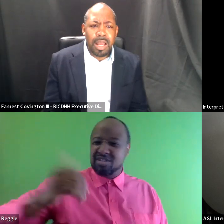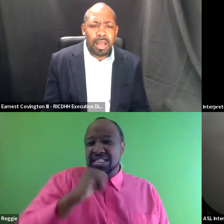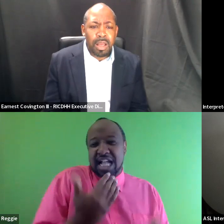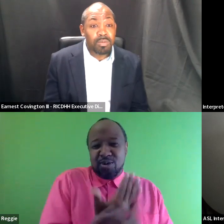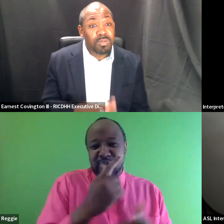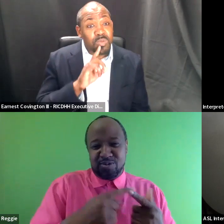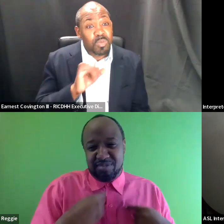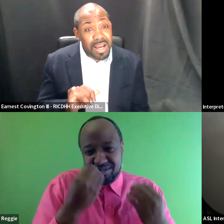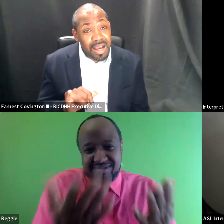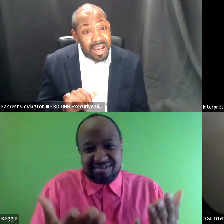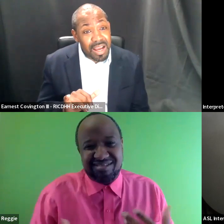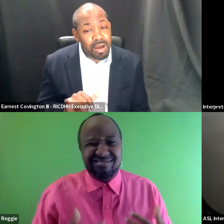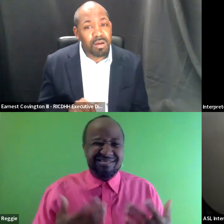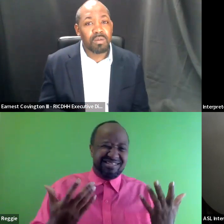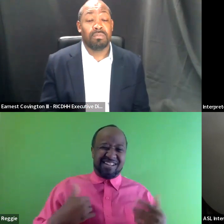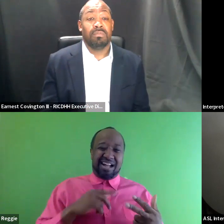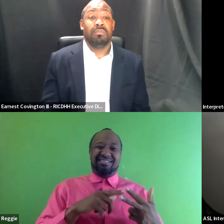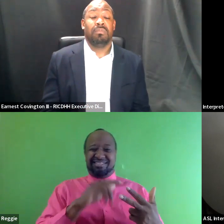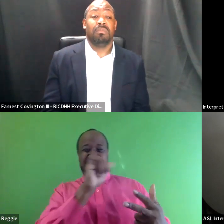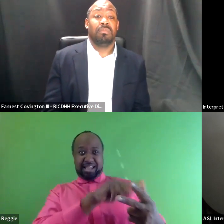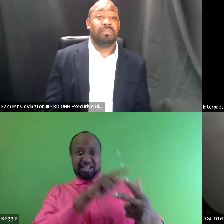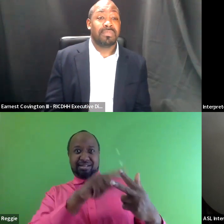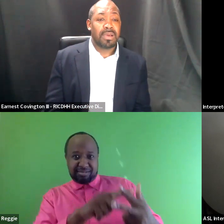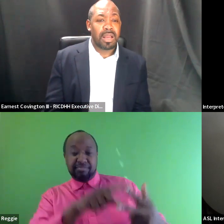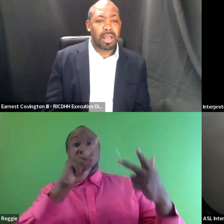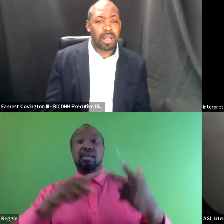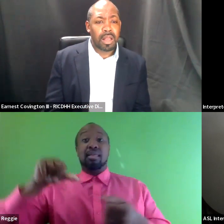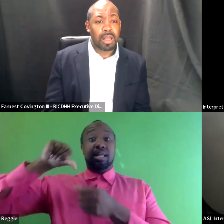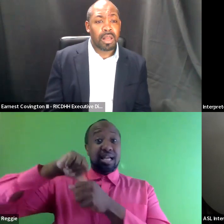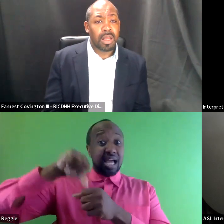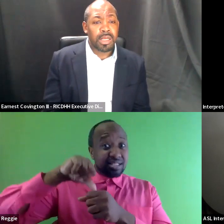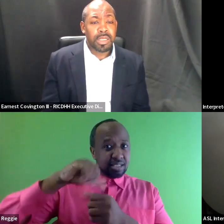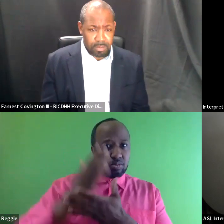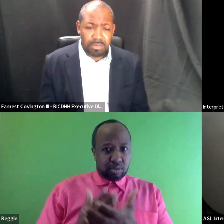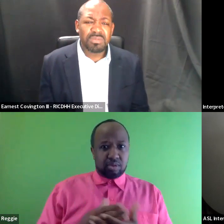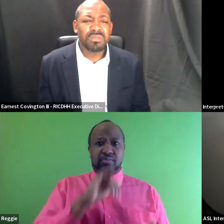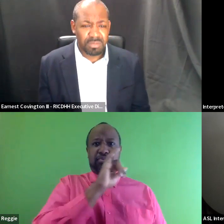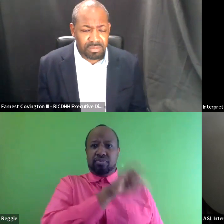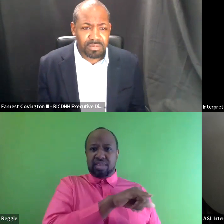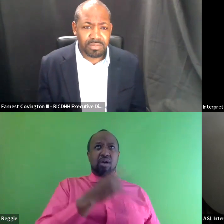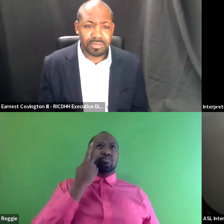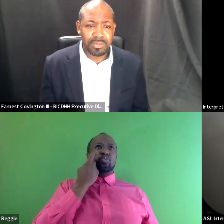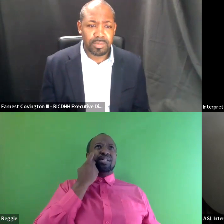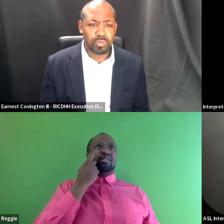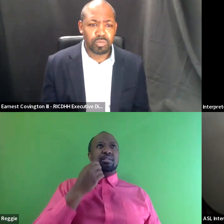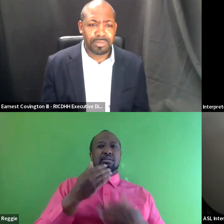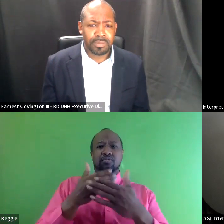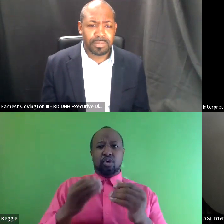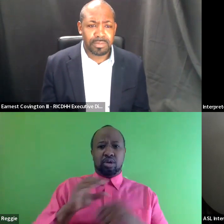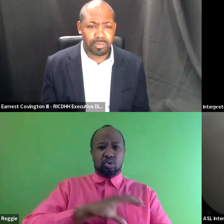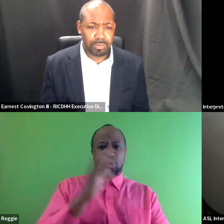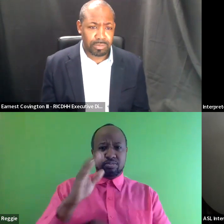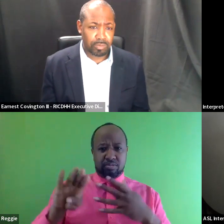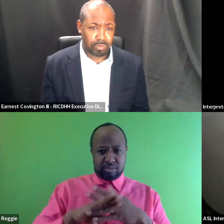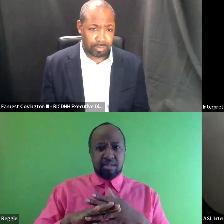So, and that's not a one-time thing, that sort of white reaction like Trump supporters. I saw that multiple times. Now the third one